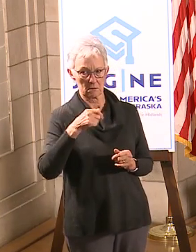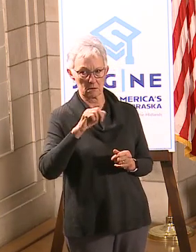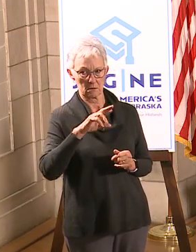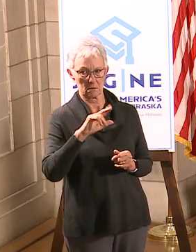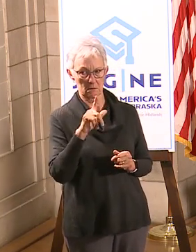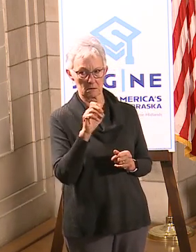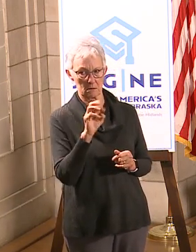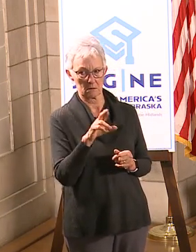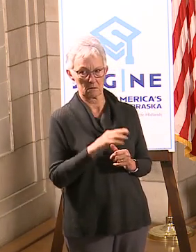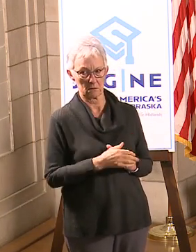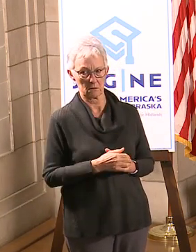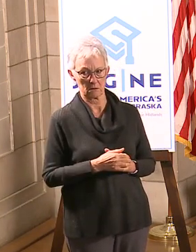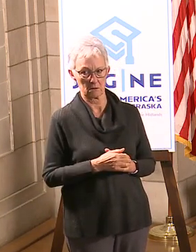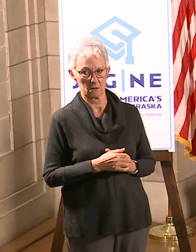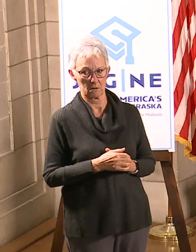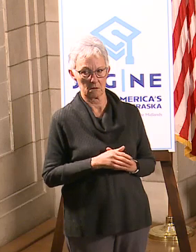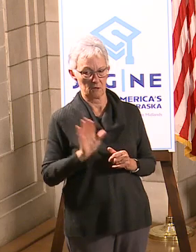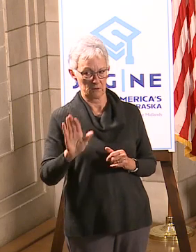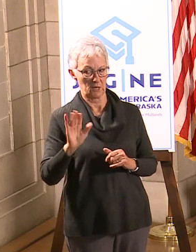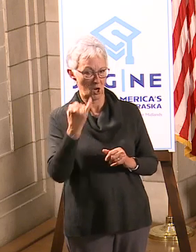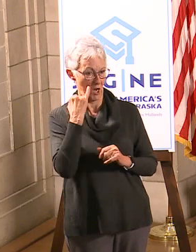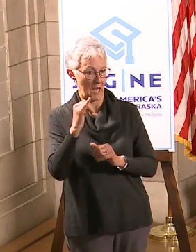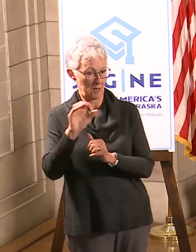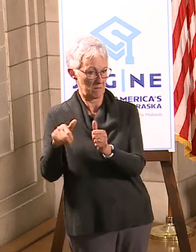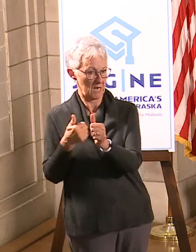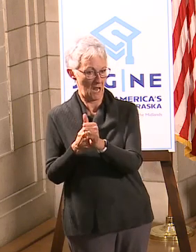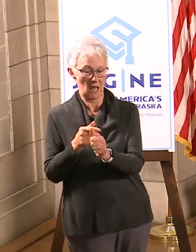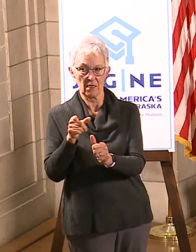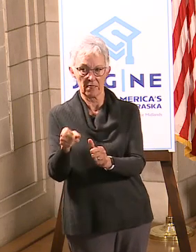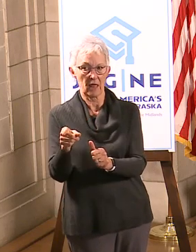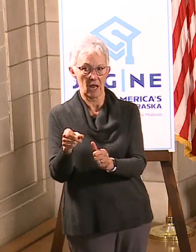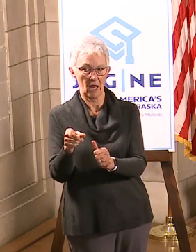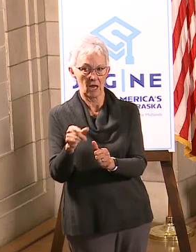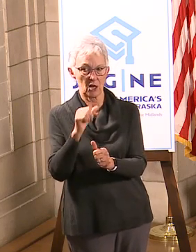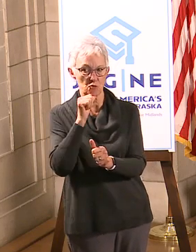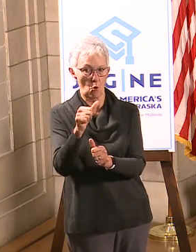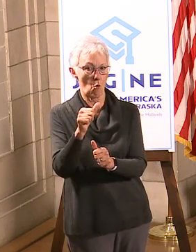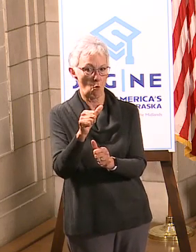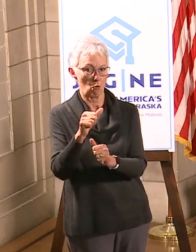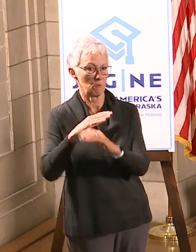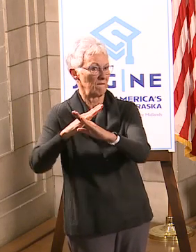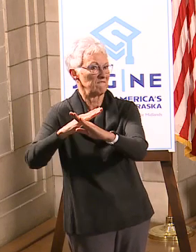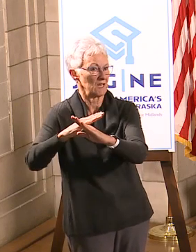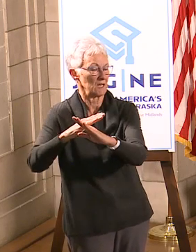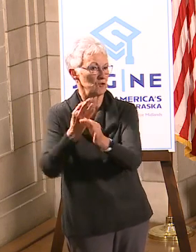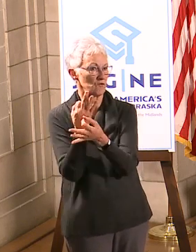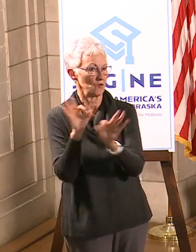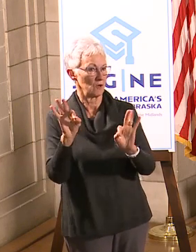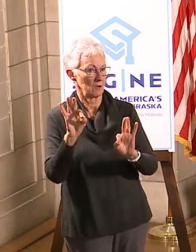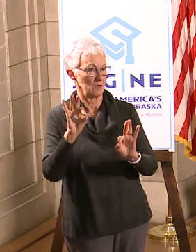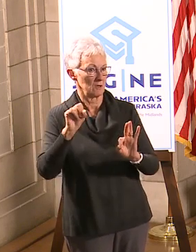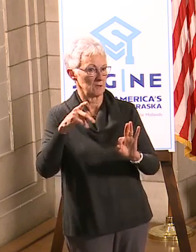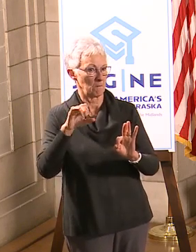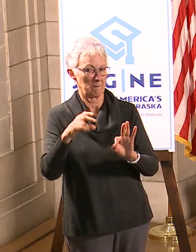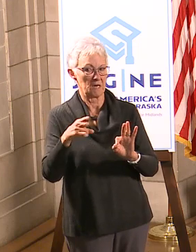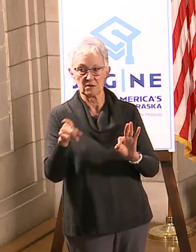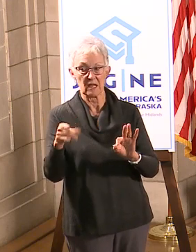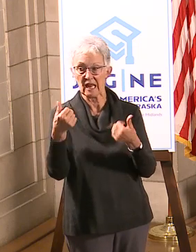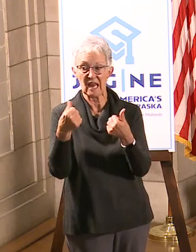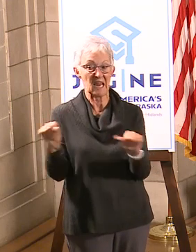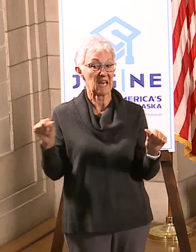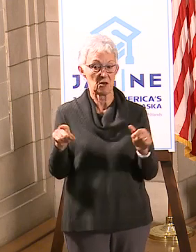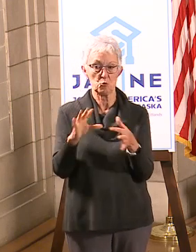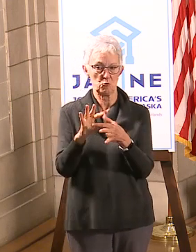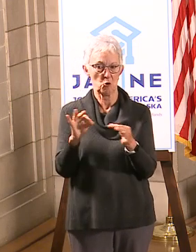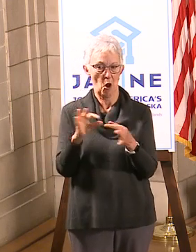it is that it doesn't suppress free speech. Is that one of the reasons why you chose to join it, as